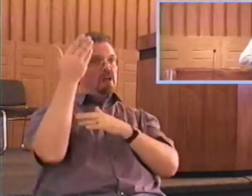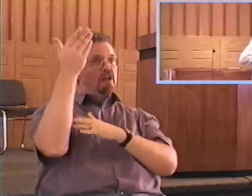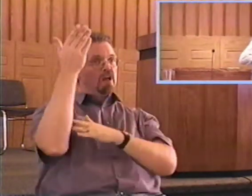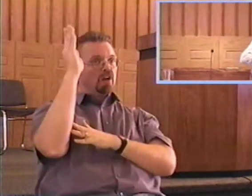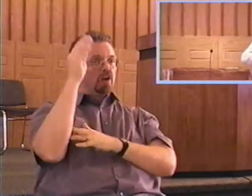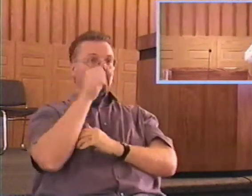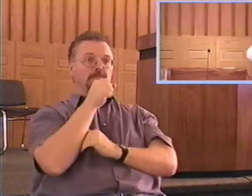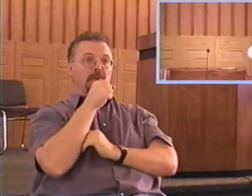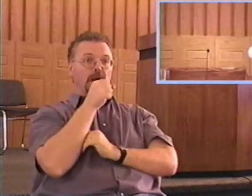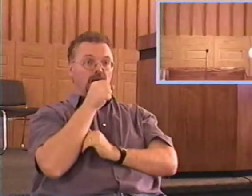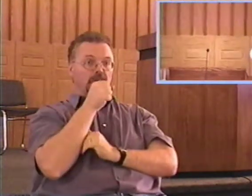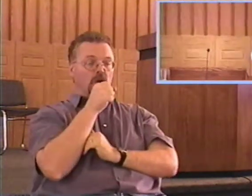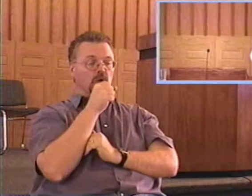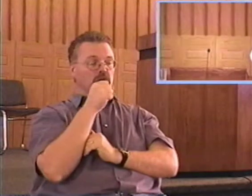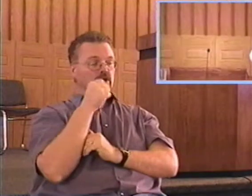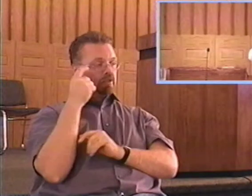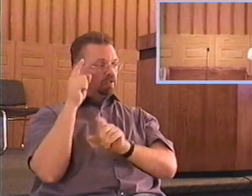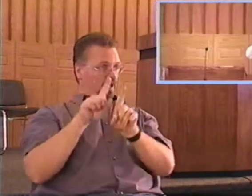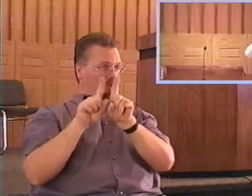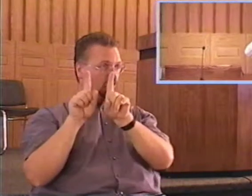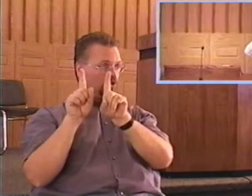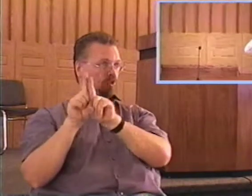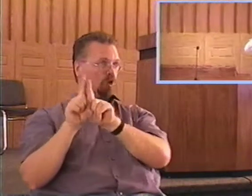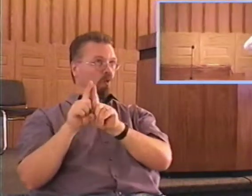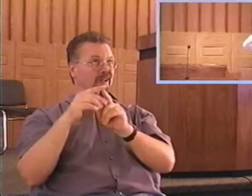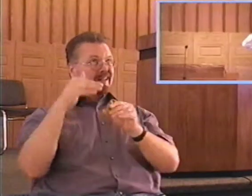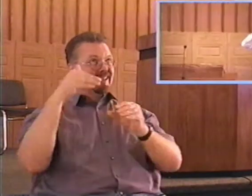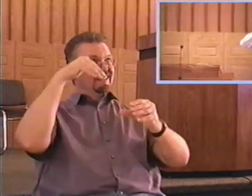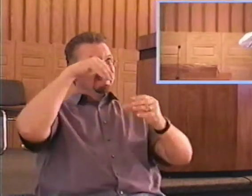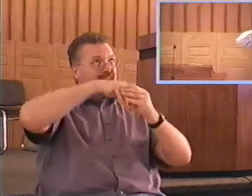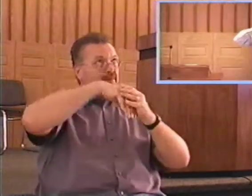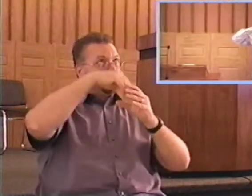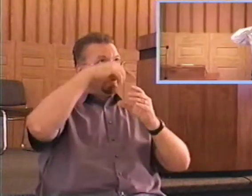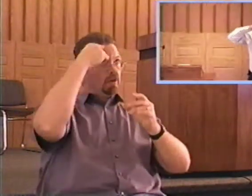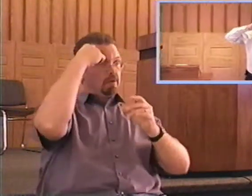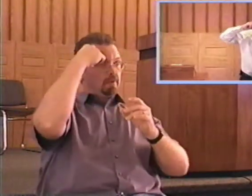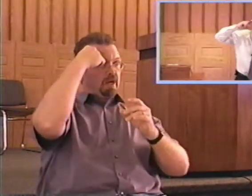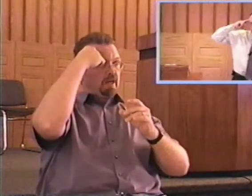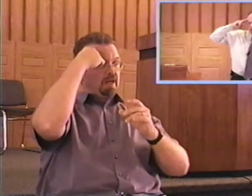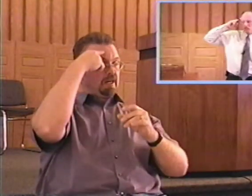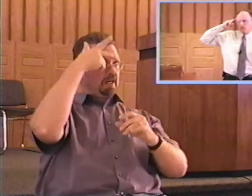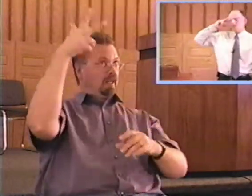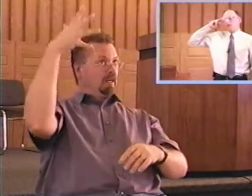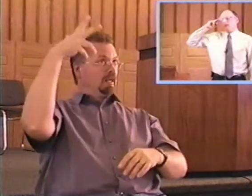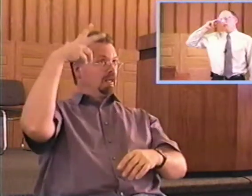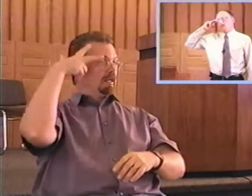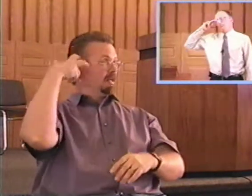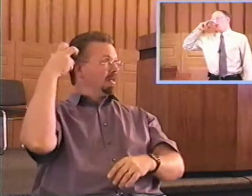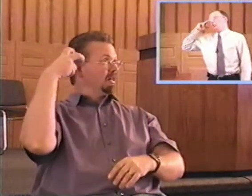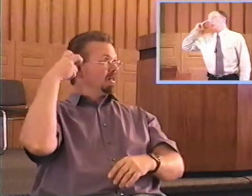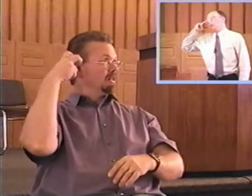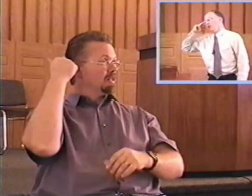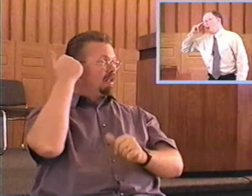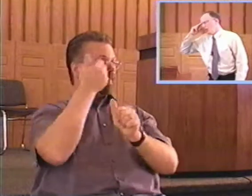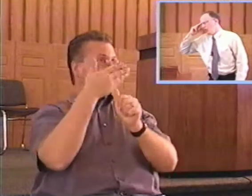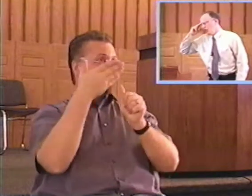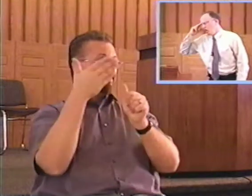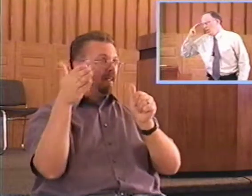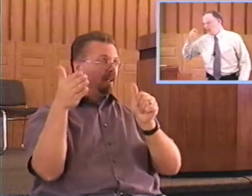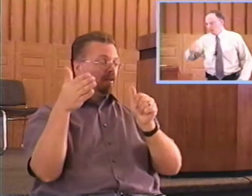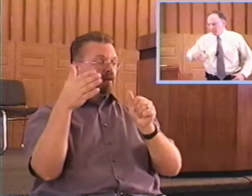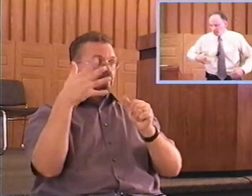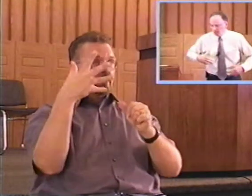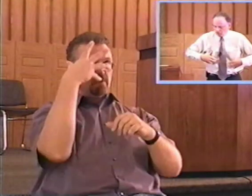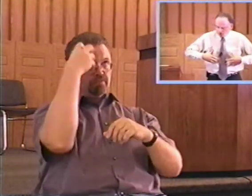microphones also appear deep in our brain where God hears and records every thought that we